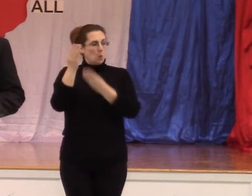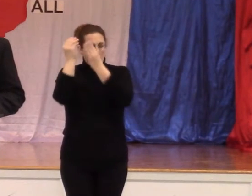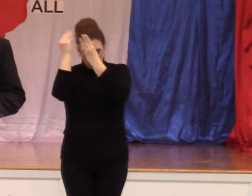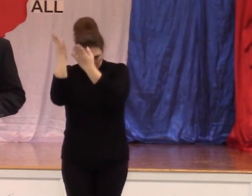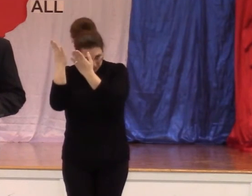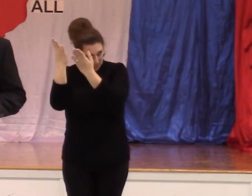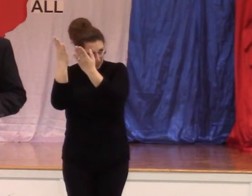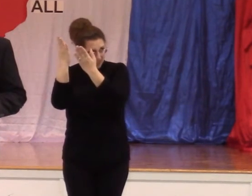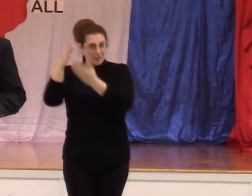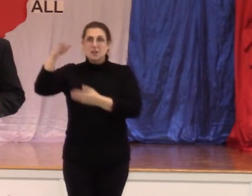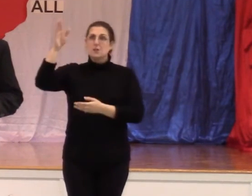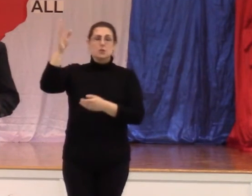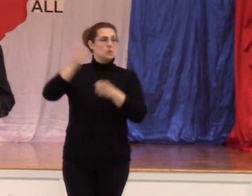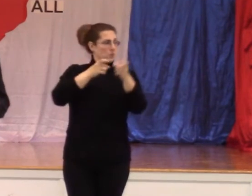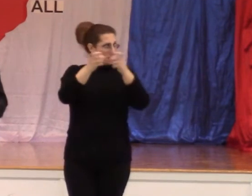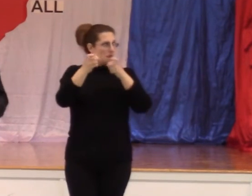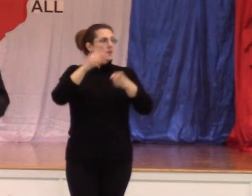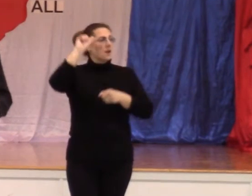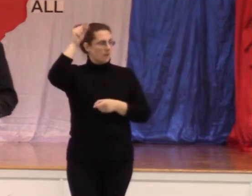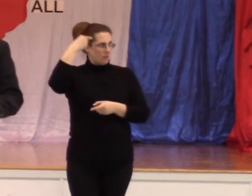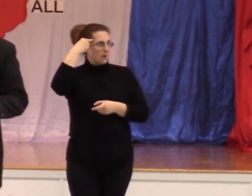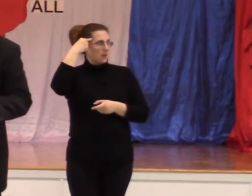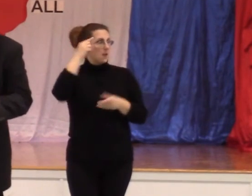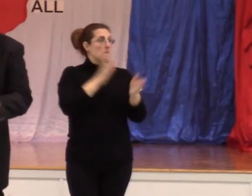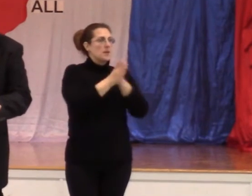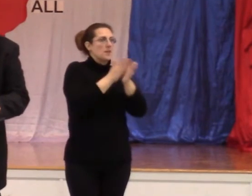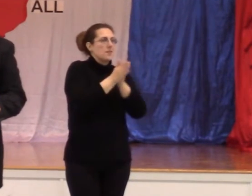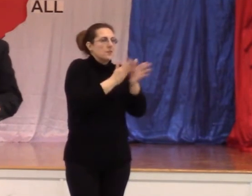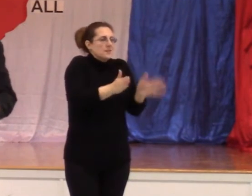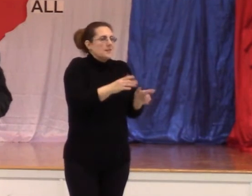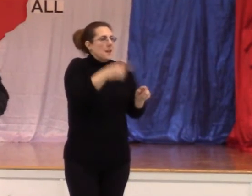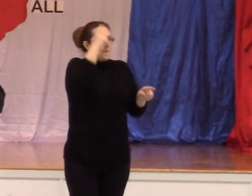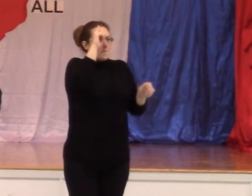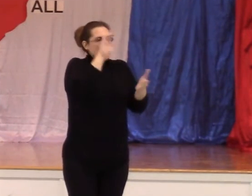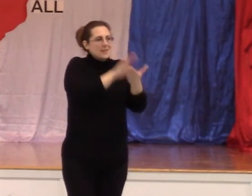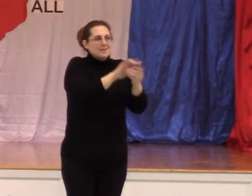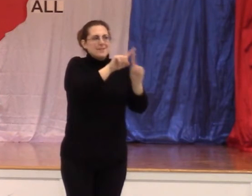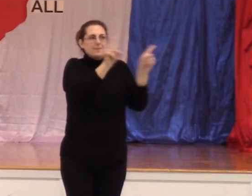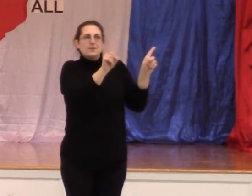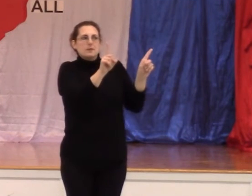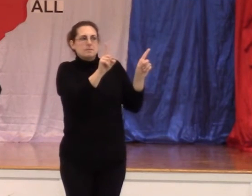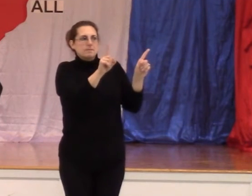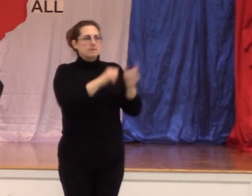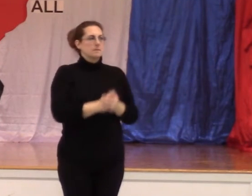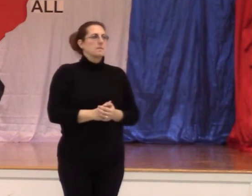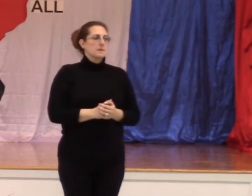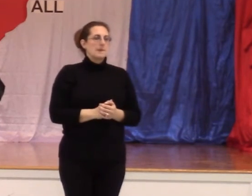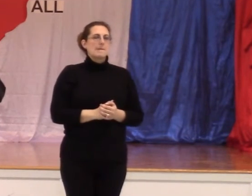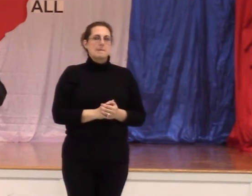agents, right? But this is enthusiasts, they believe a different word, all right?